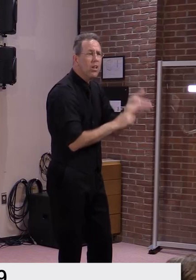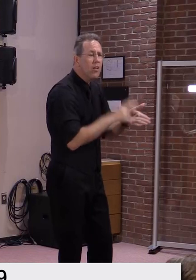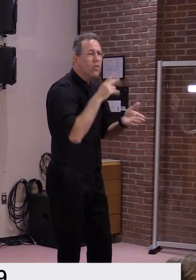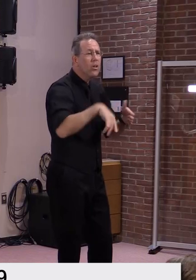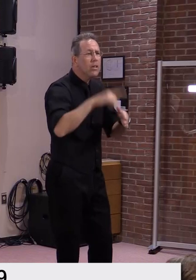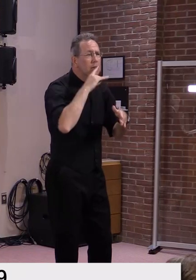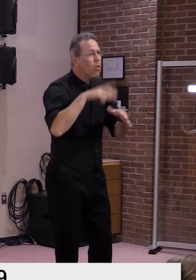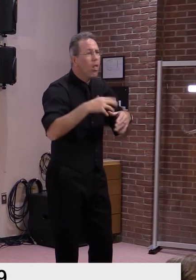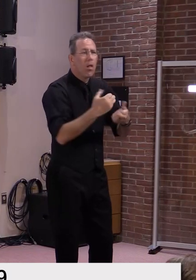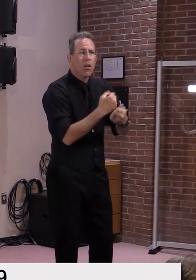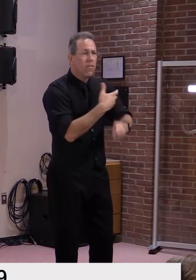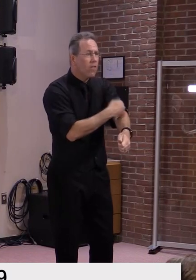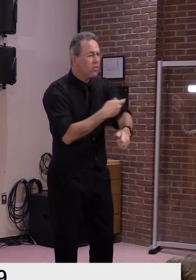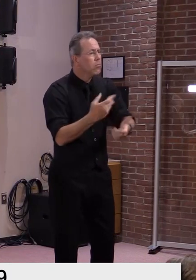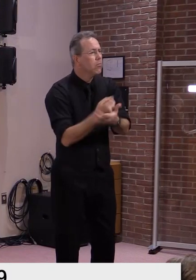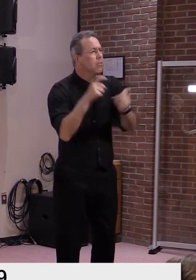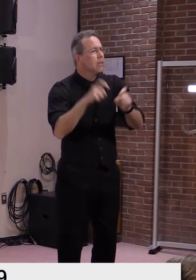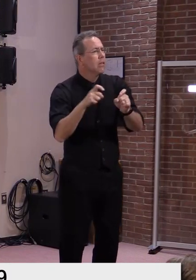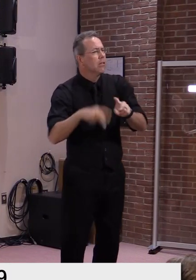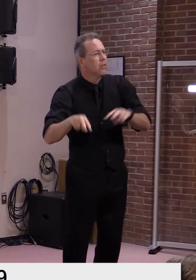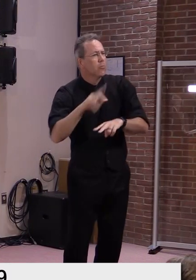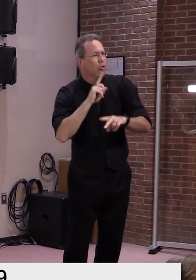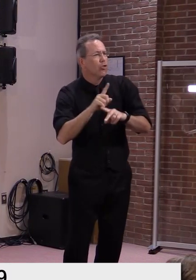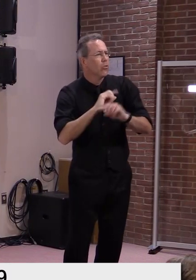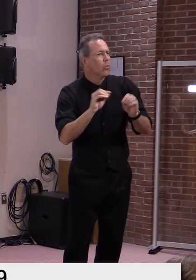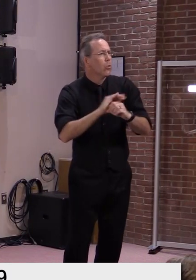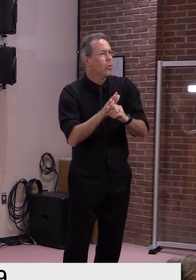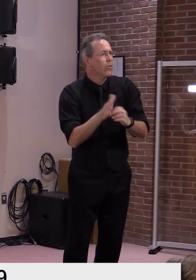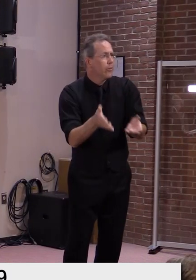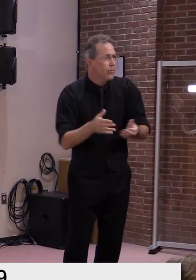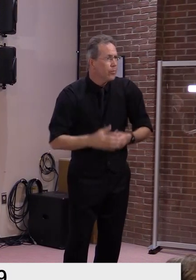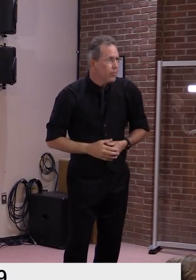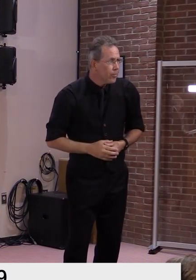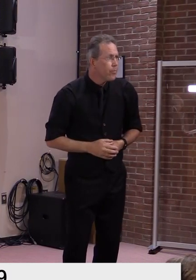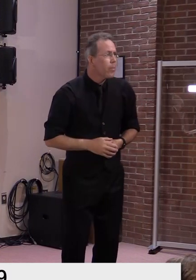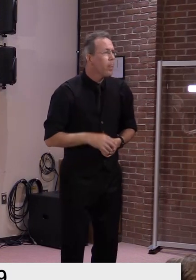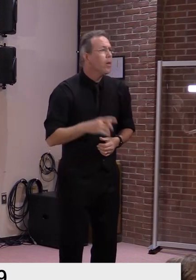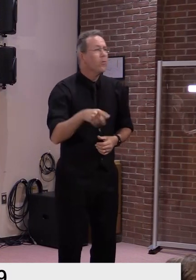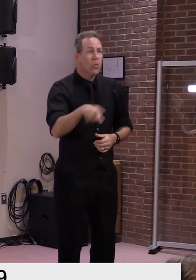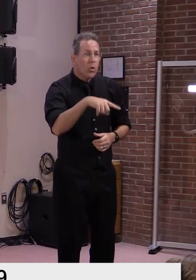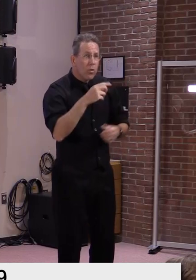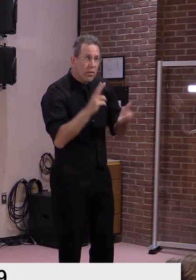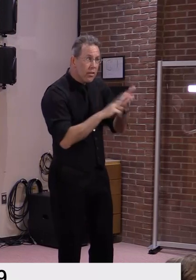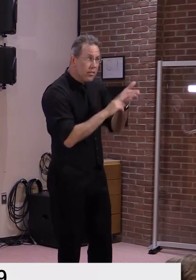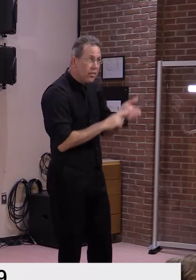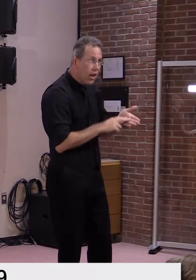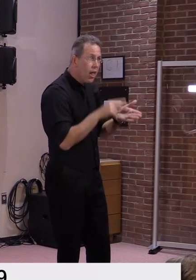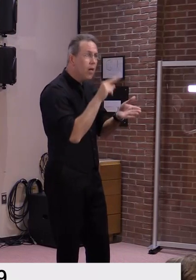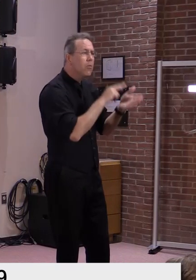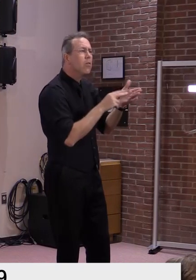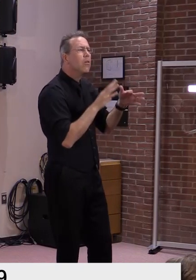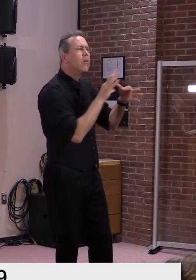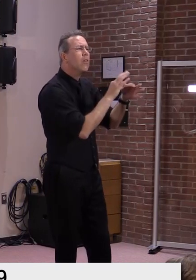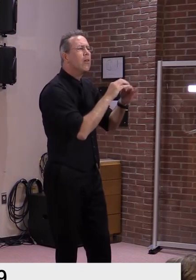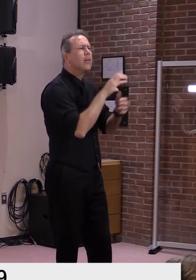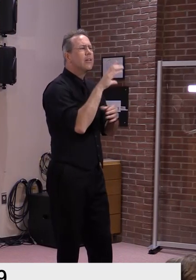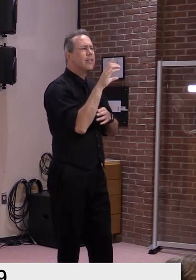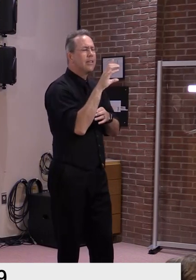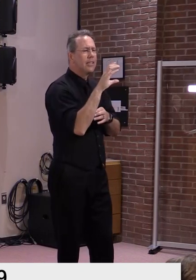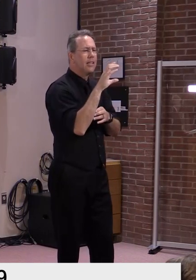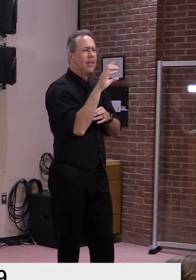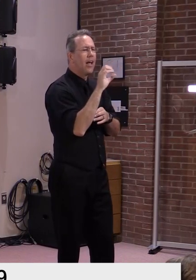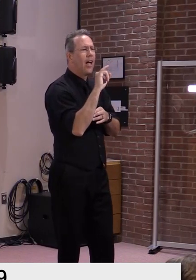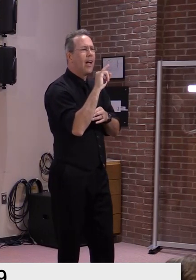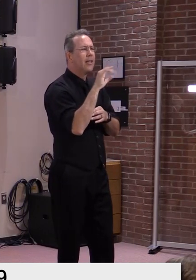it, you can establish a direct relationship through this program with CIC Health for surveillance testing